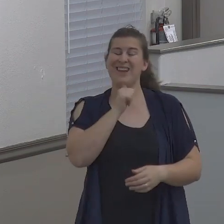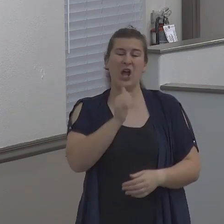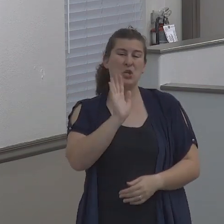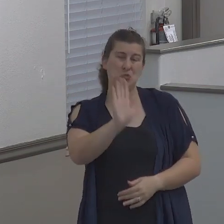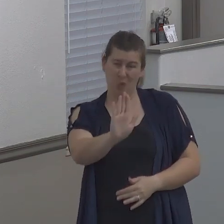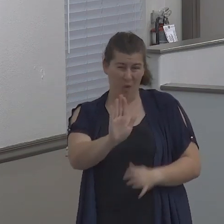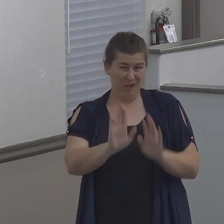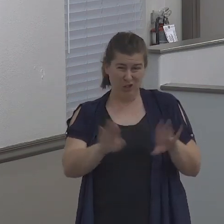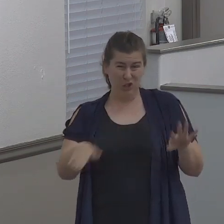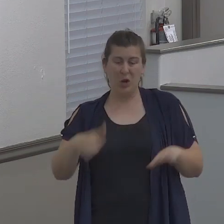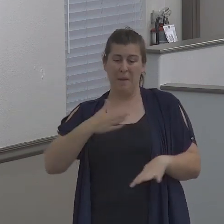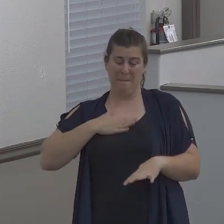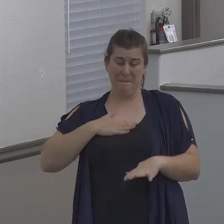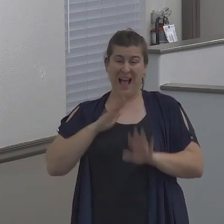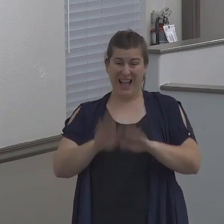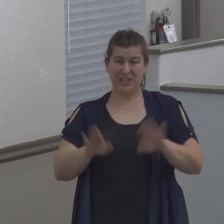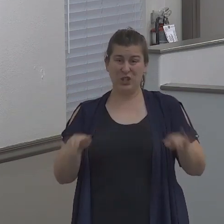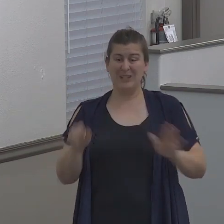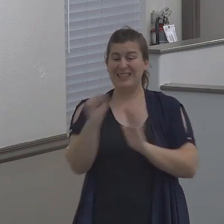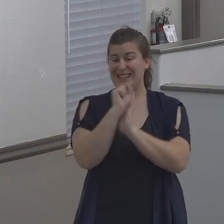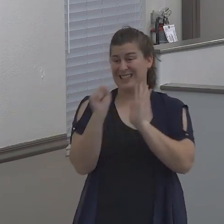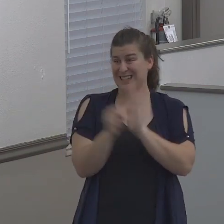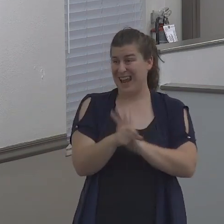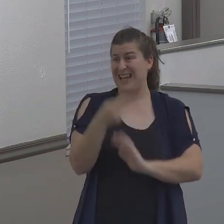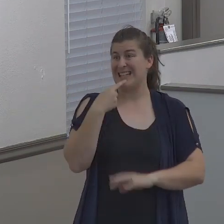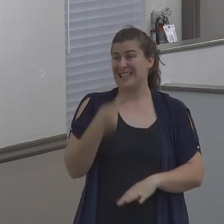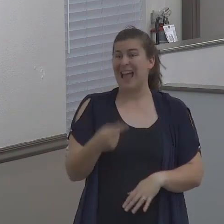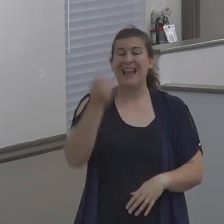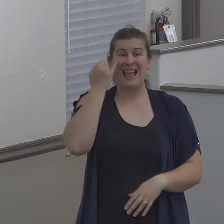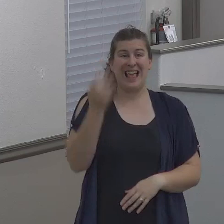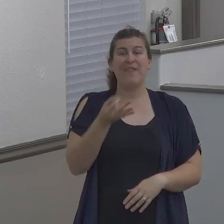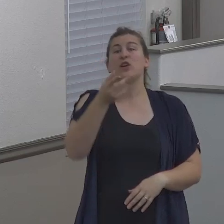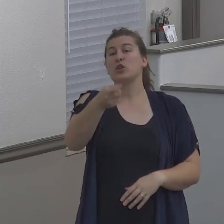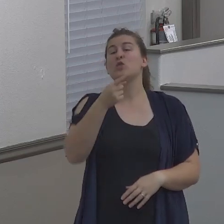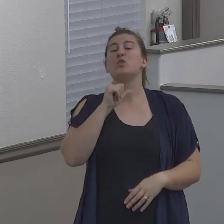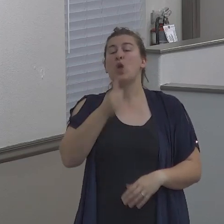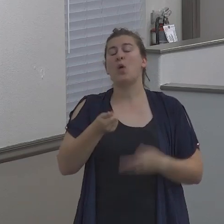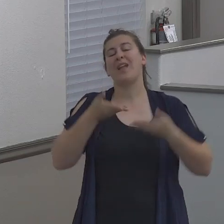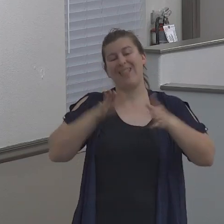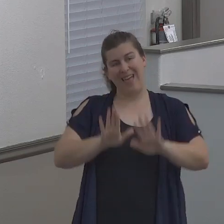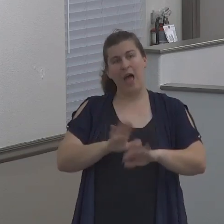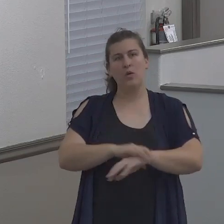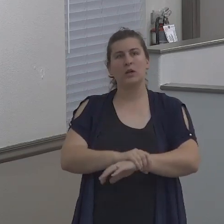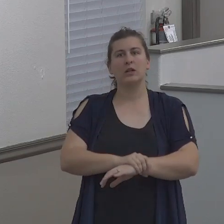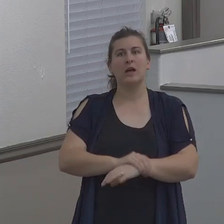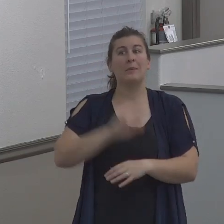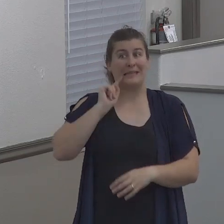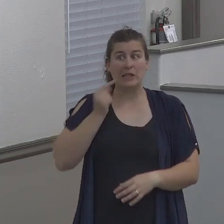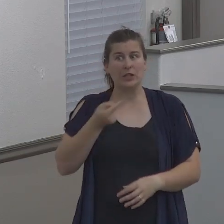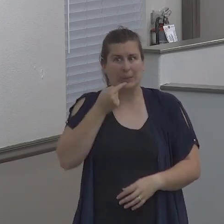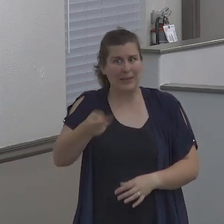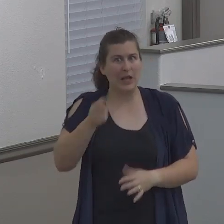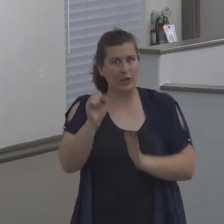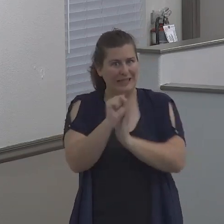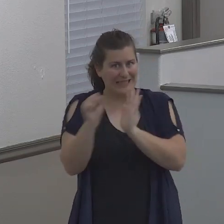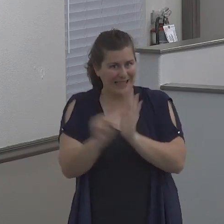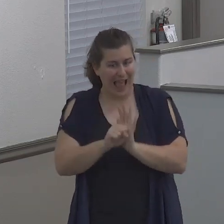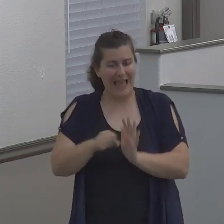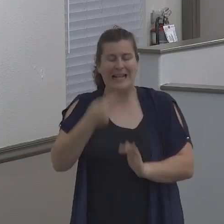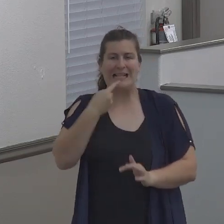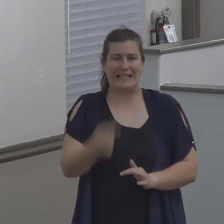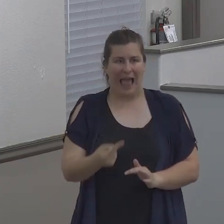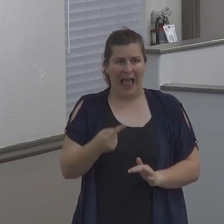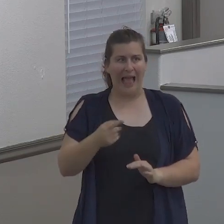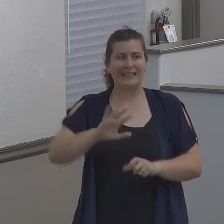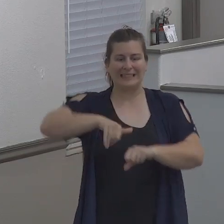Schools have now said they're not your children, they're our children. States have come out and said, if you don't allow, I mean,